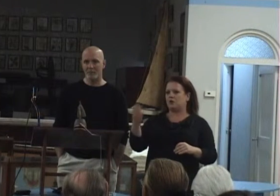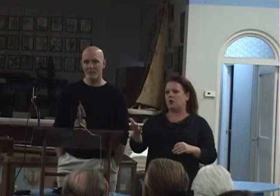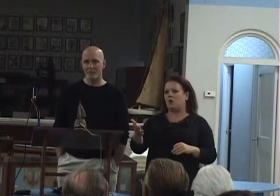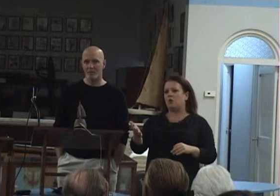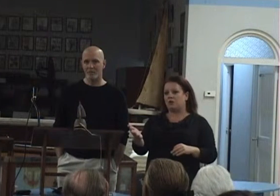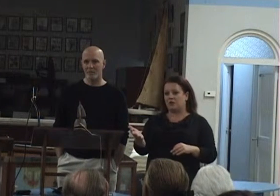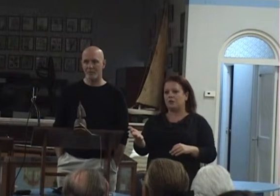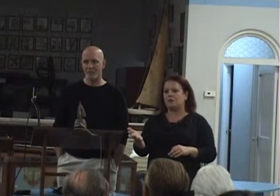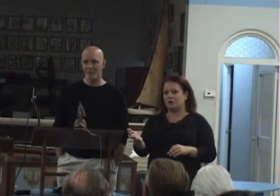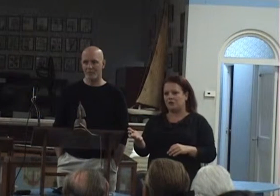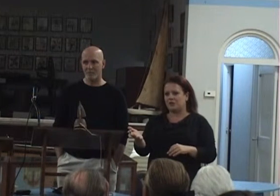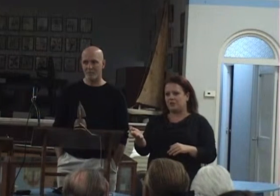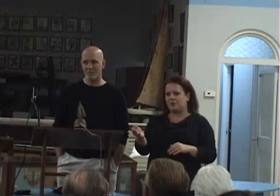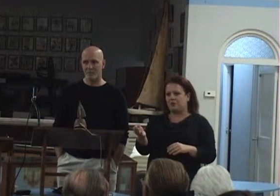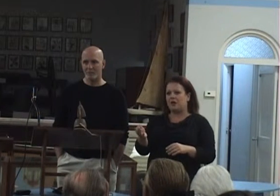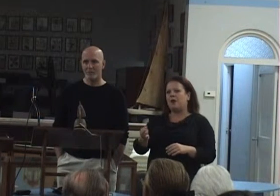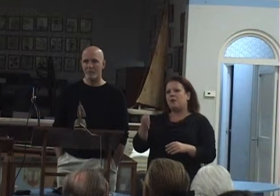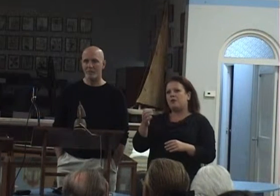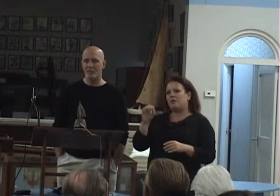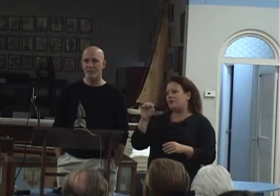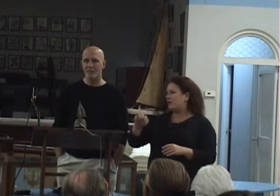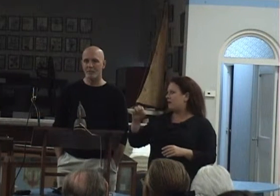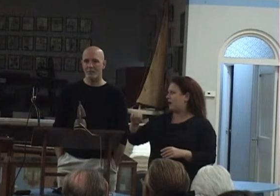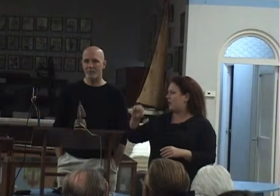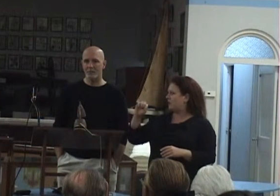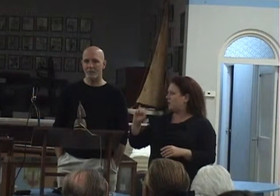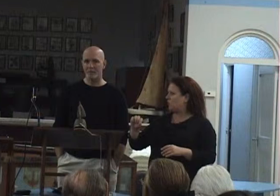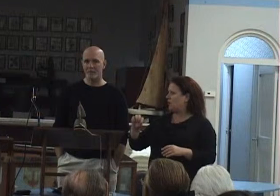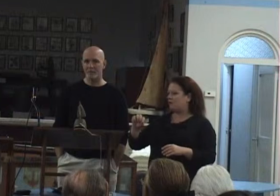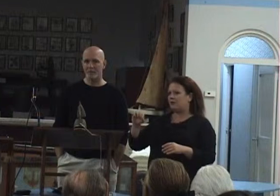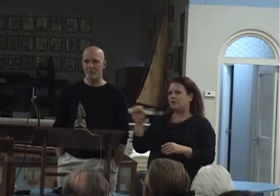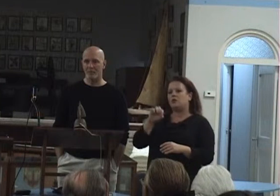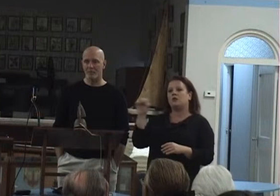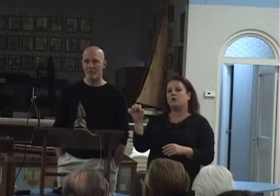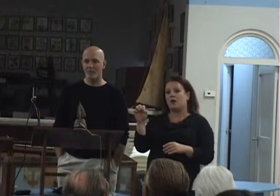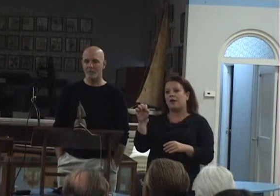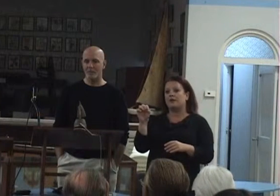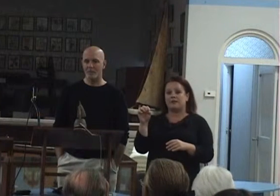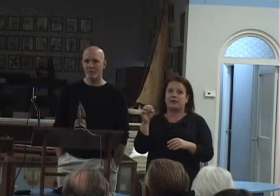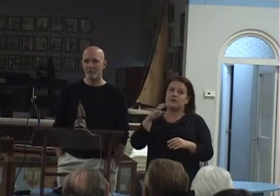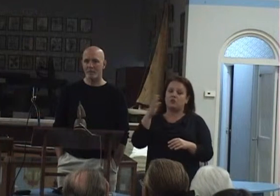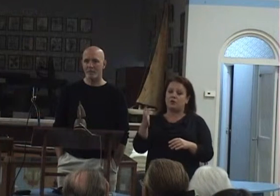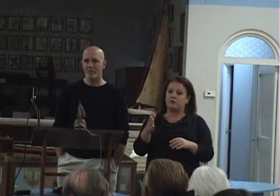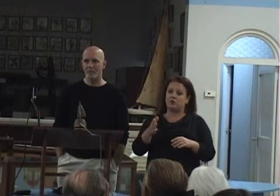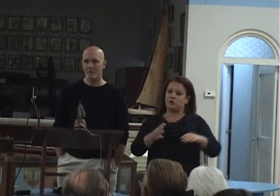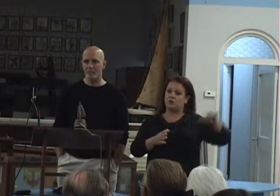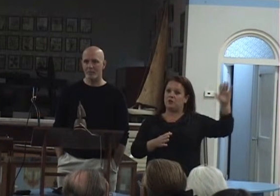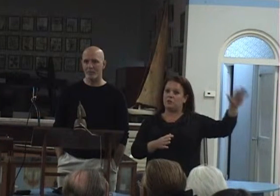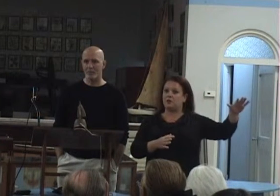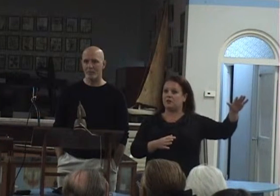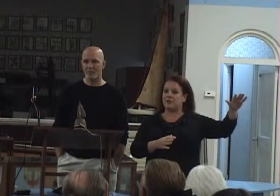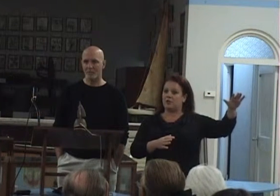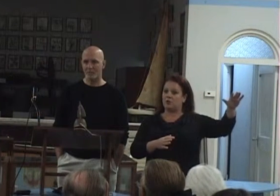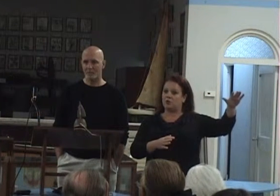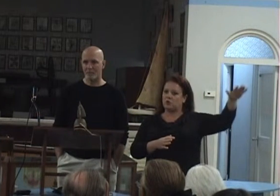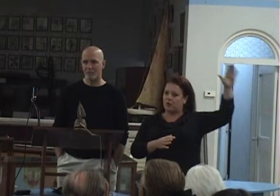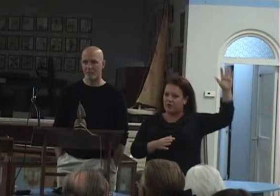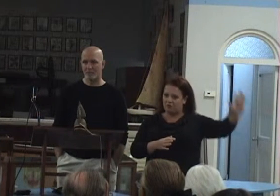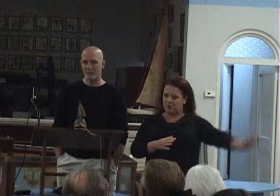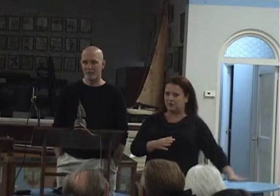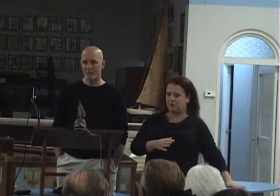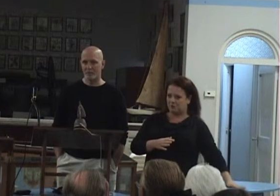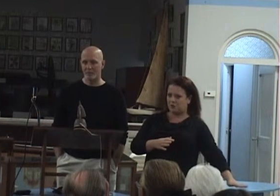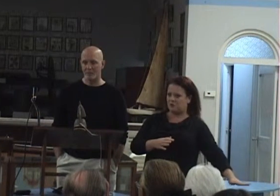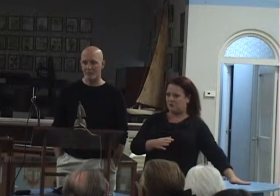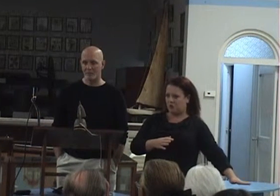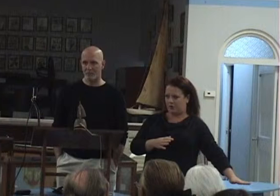what archaeologists call horizontal stratigraphy. But the thing about it, so the Lucayan sites do have stratigraphy. They're built on sand dunes. So they